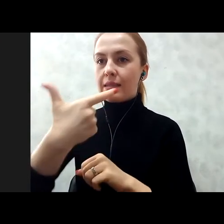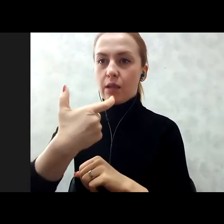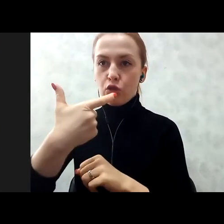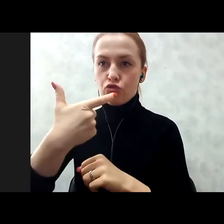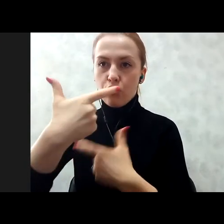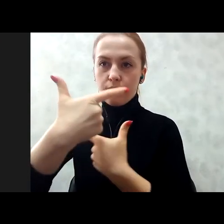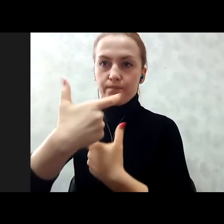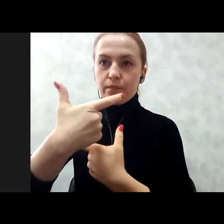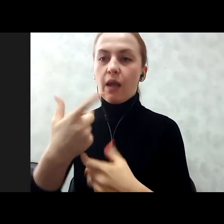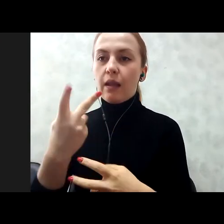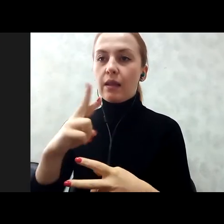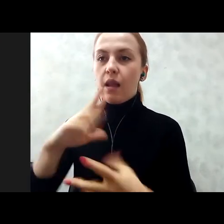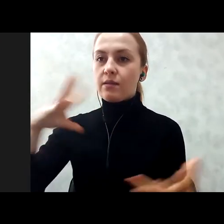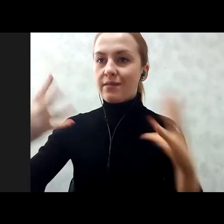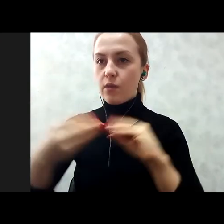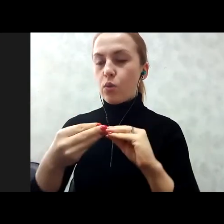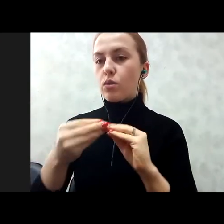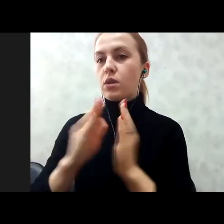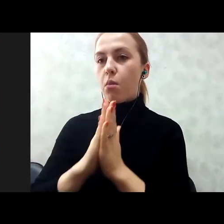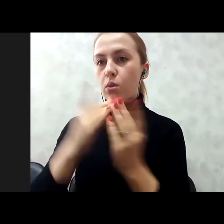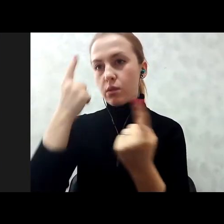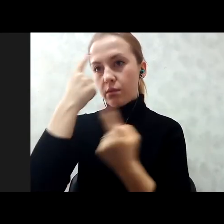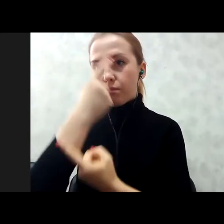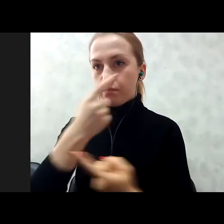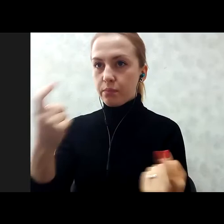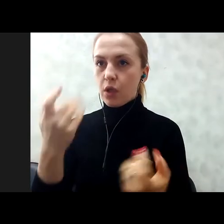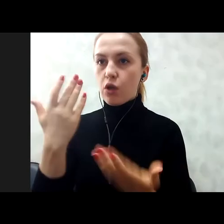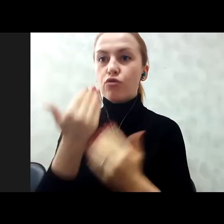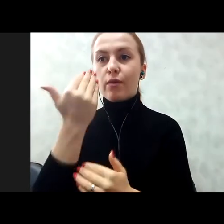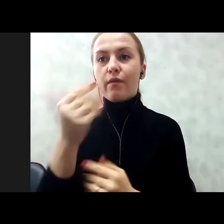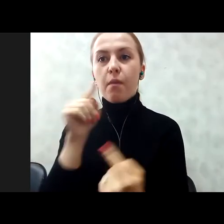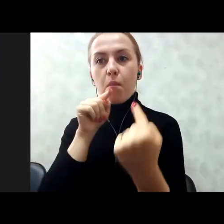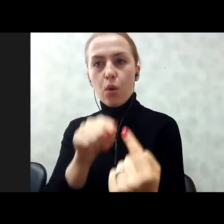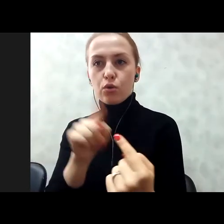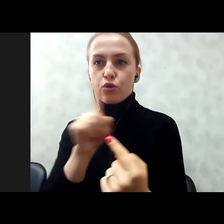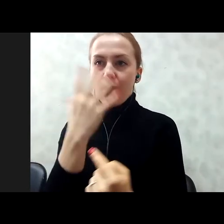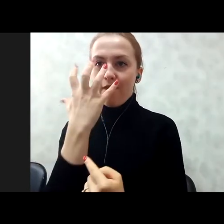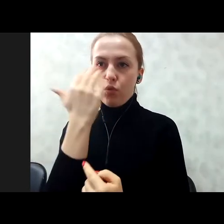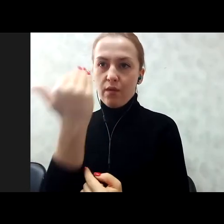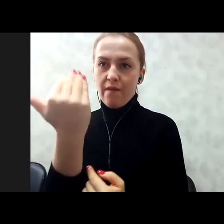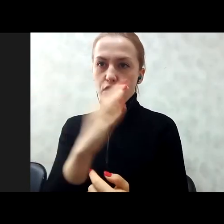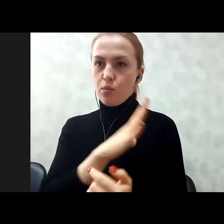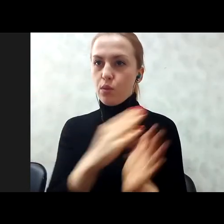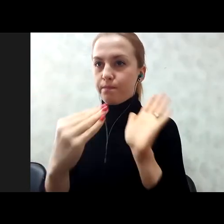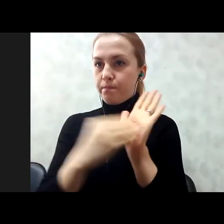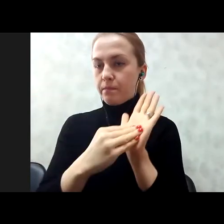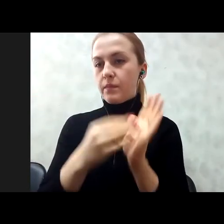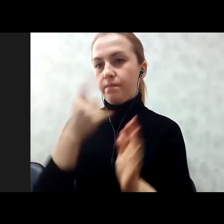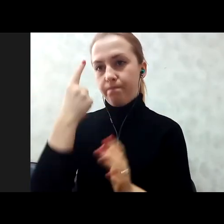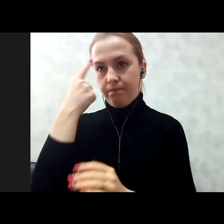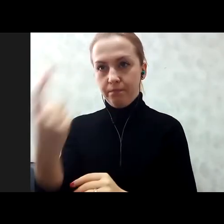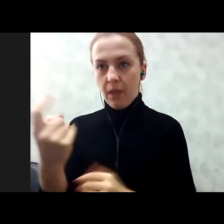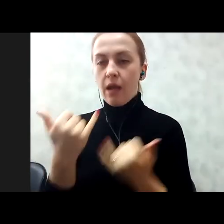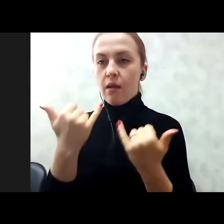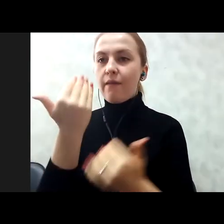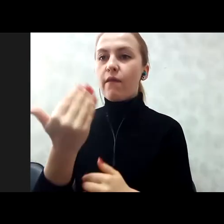We'll make screenshots, so if the panelists are against, please inform